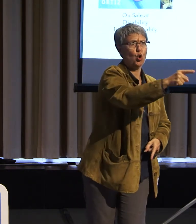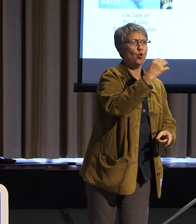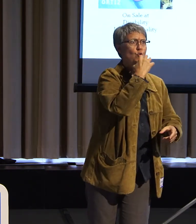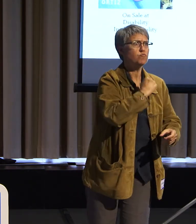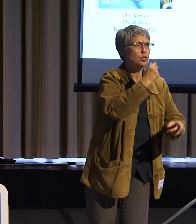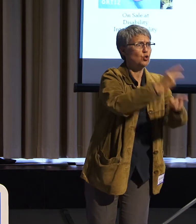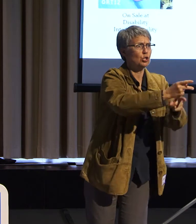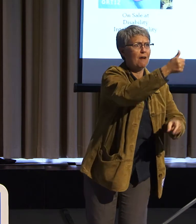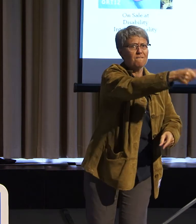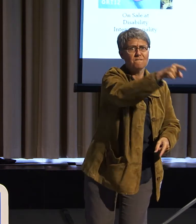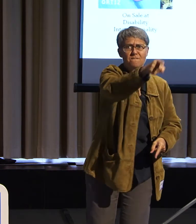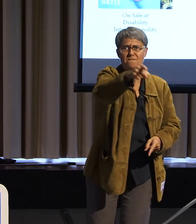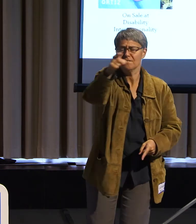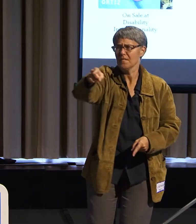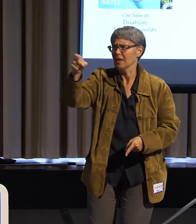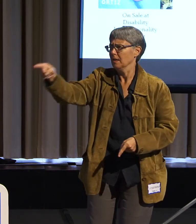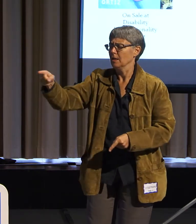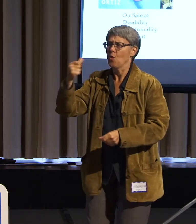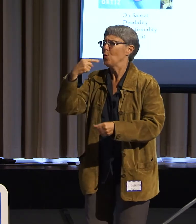Oh.